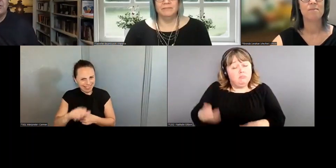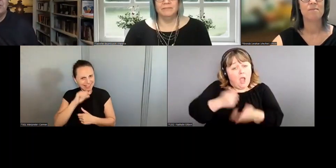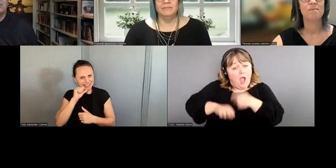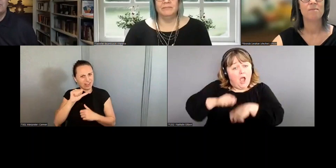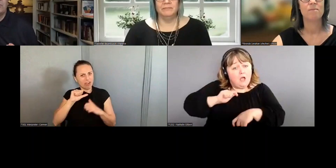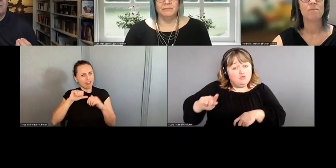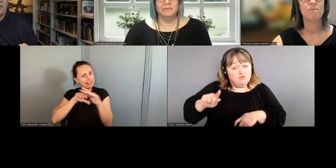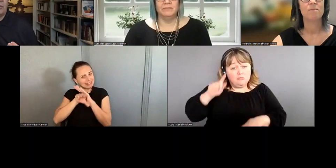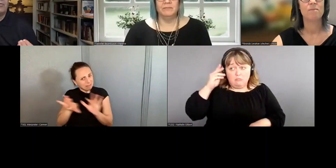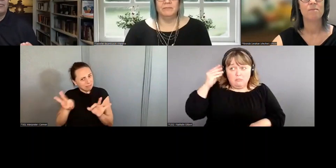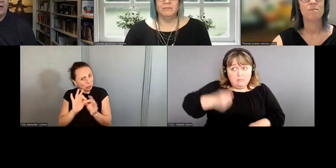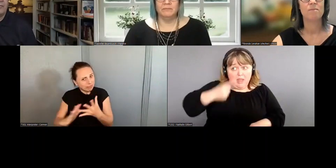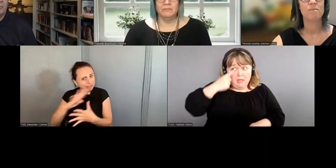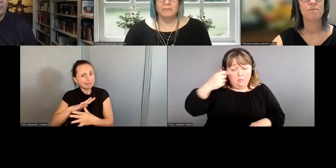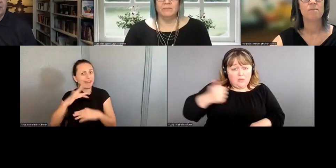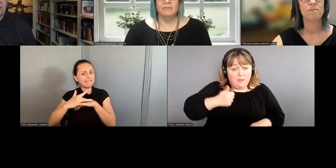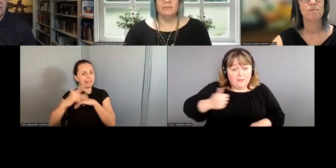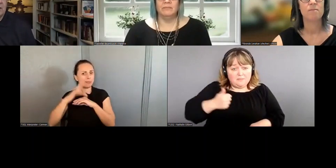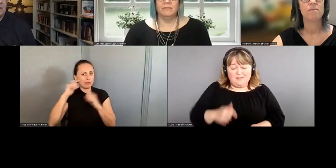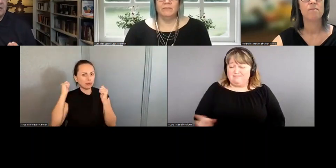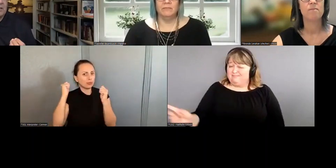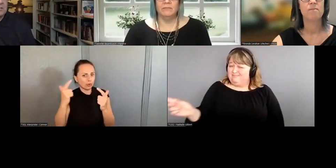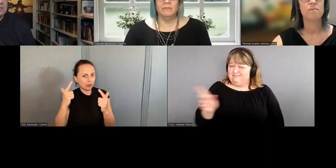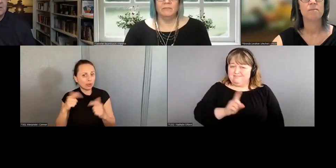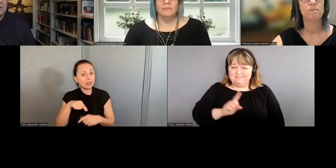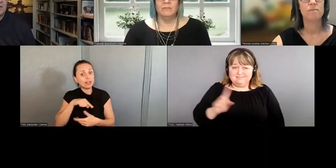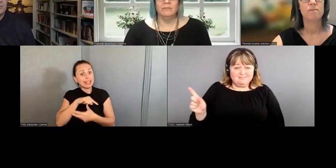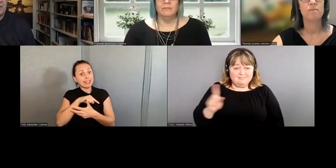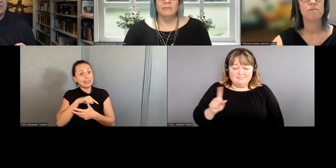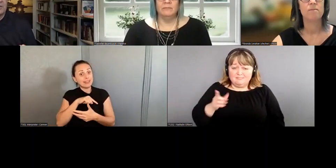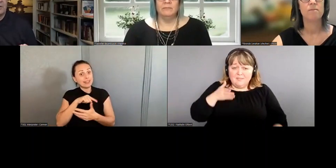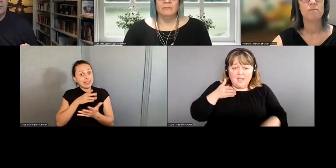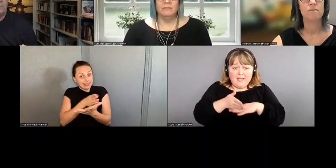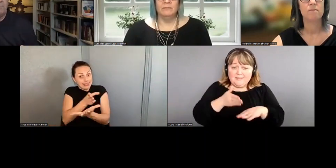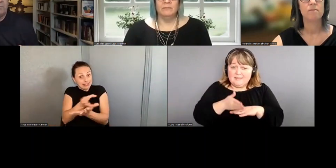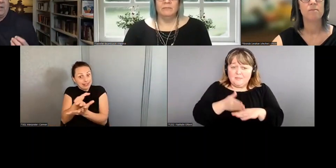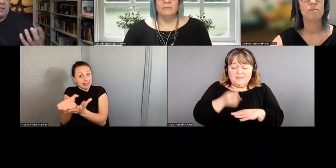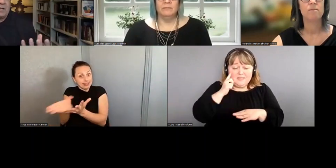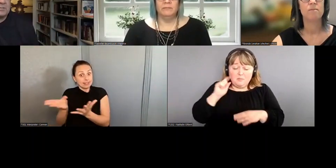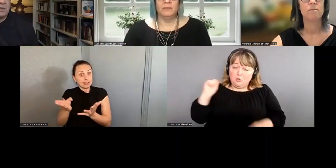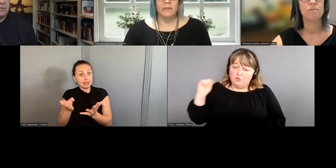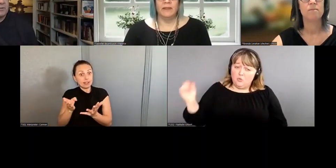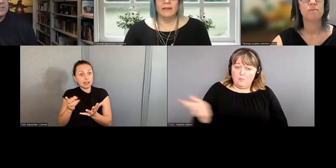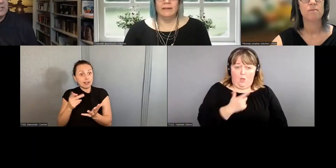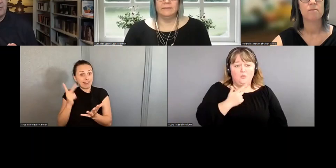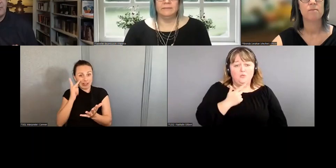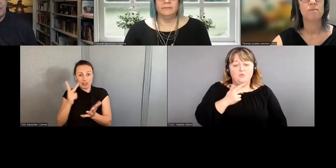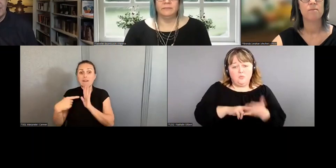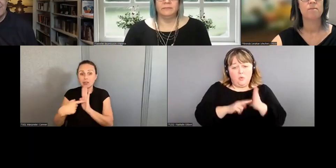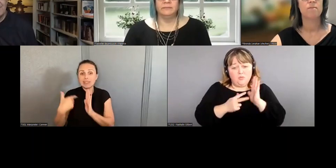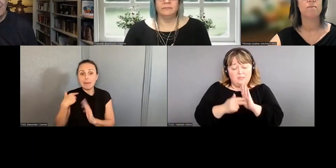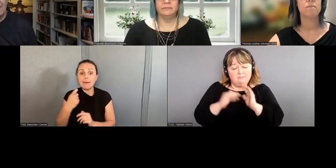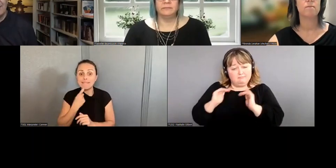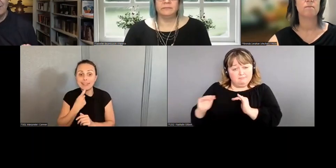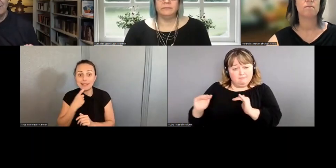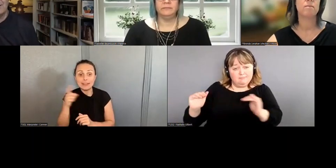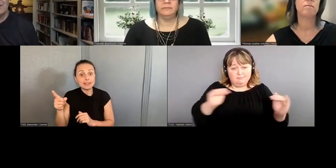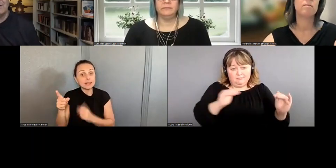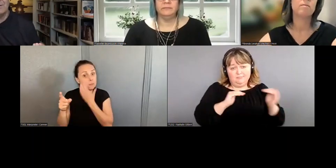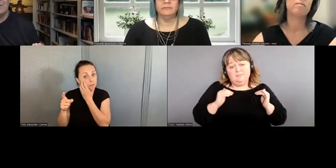accessibility needs to be available for everyone. And I think these aspects are. And I saw that, for example, in Finland, they